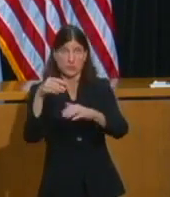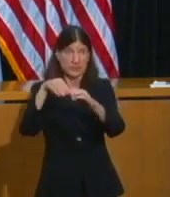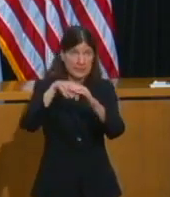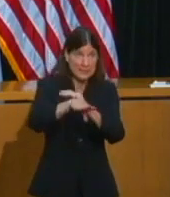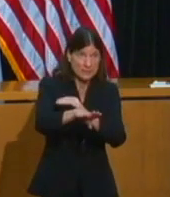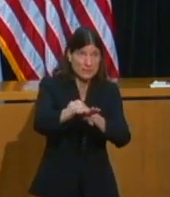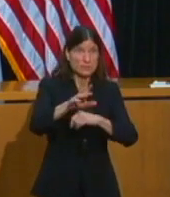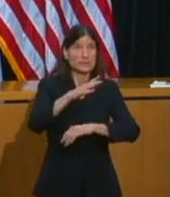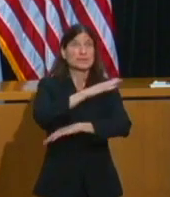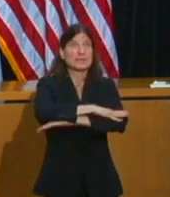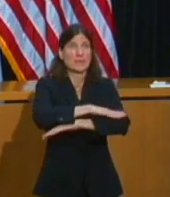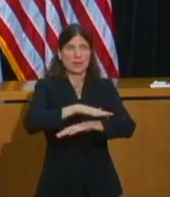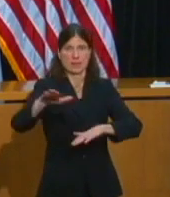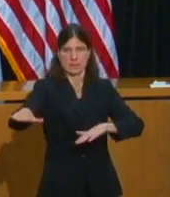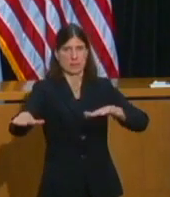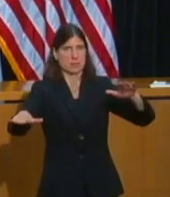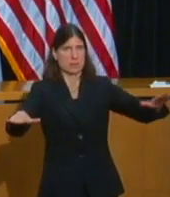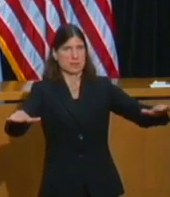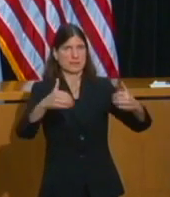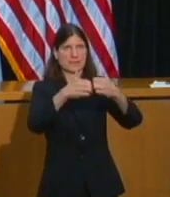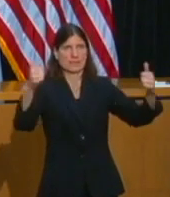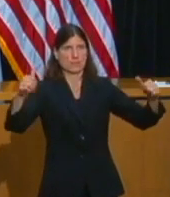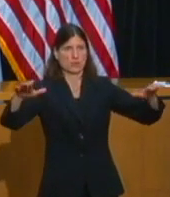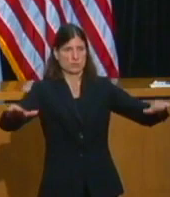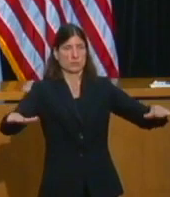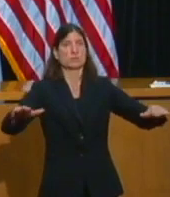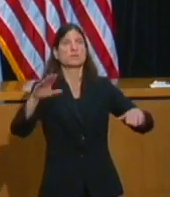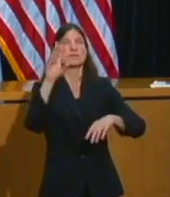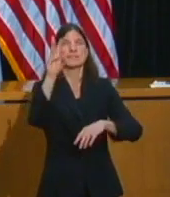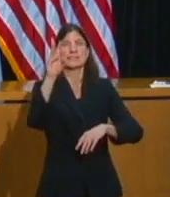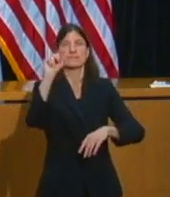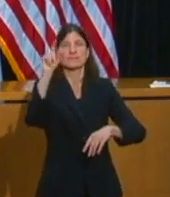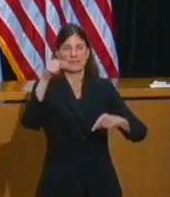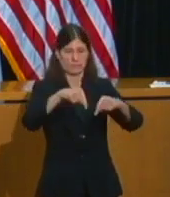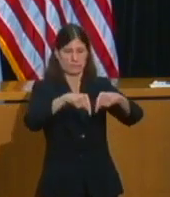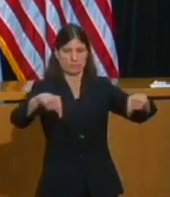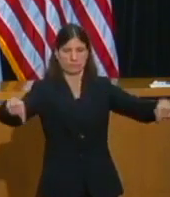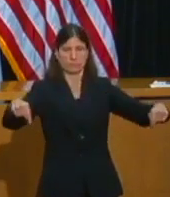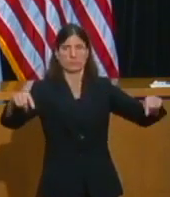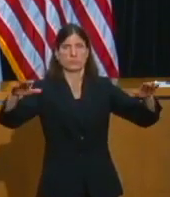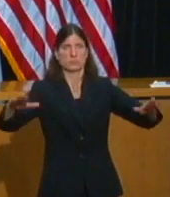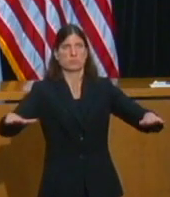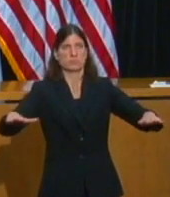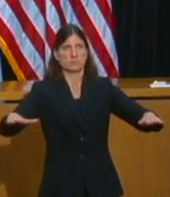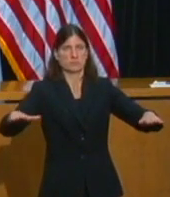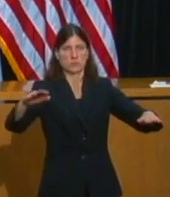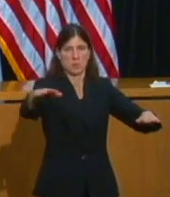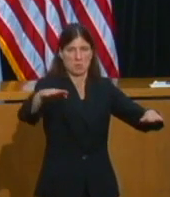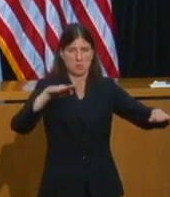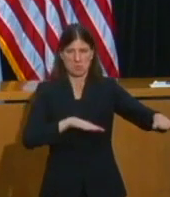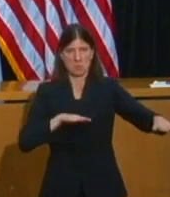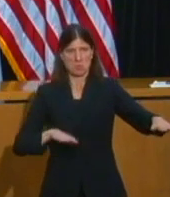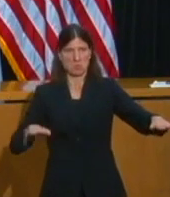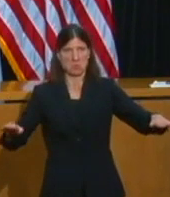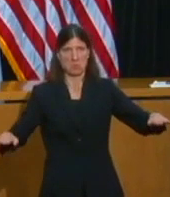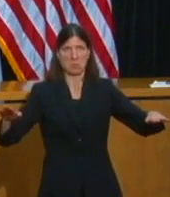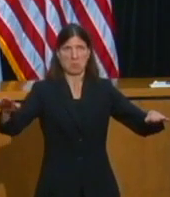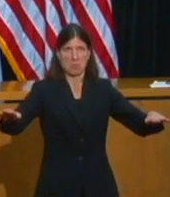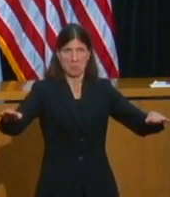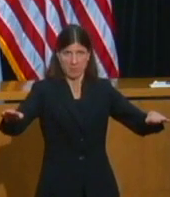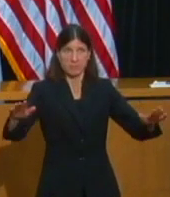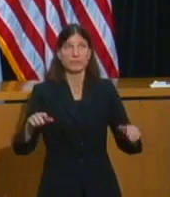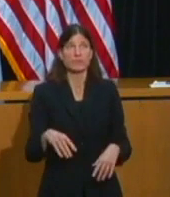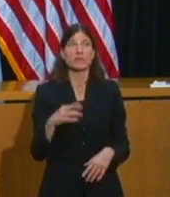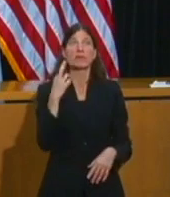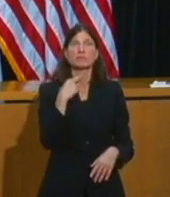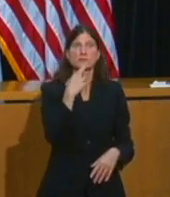another table will require restaurants to rethink how they organize the seating